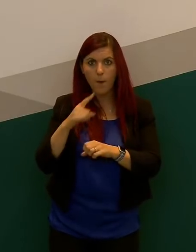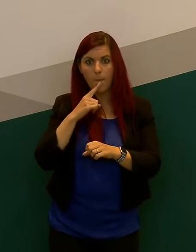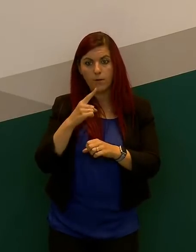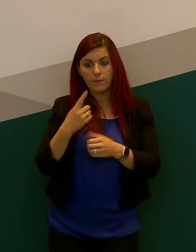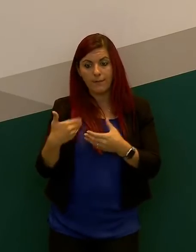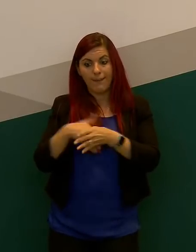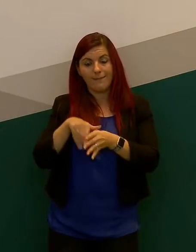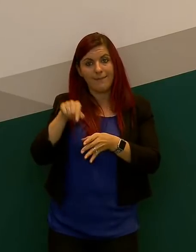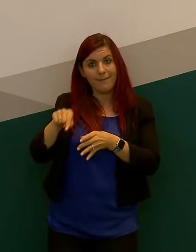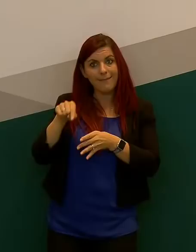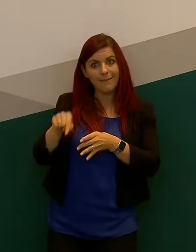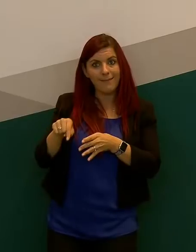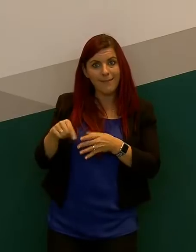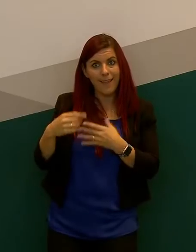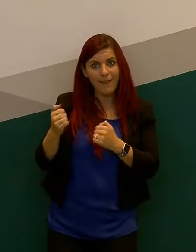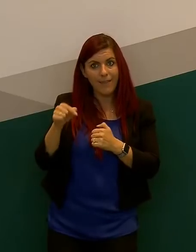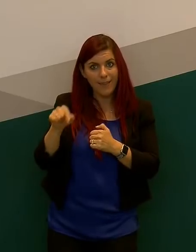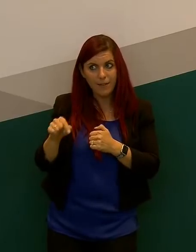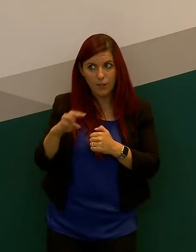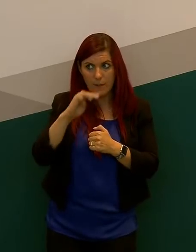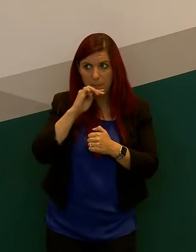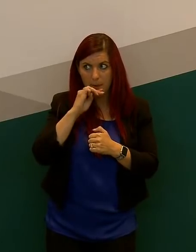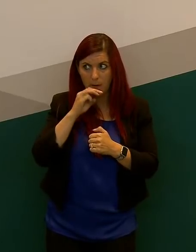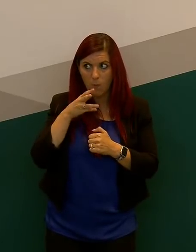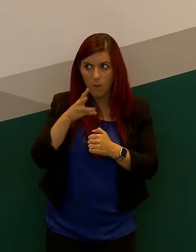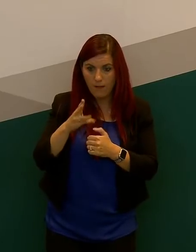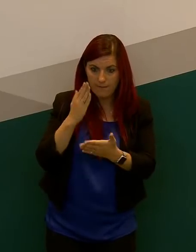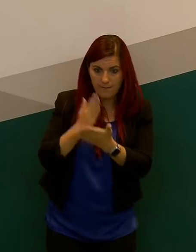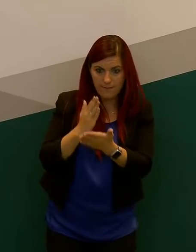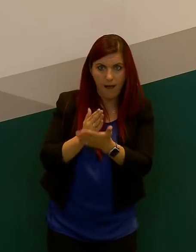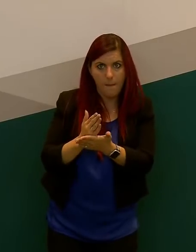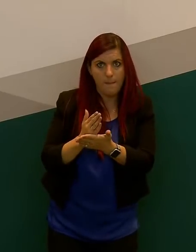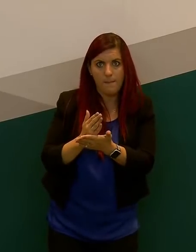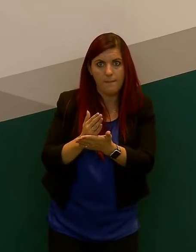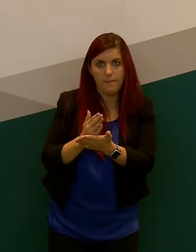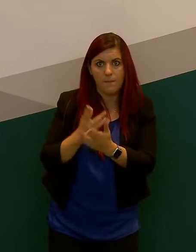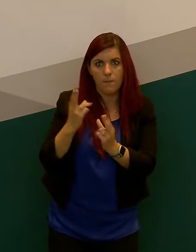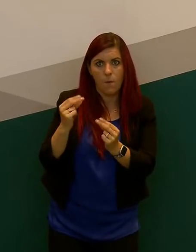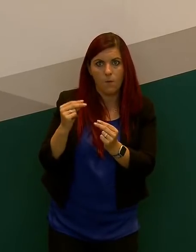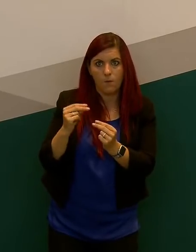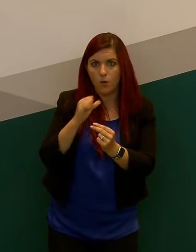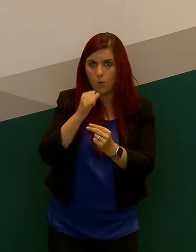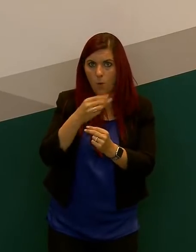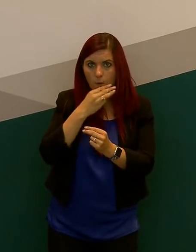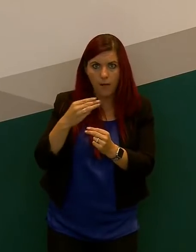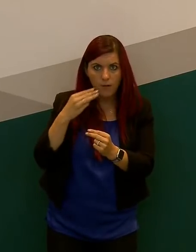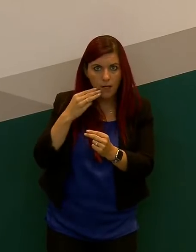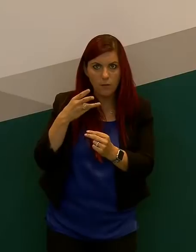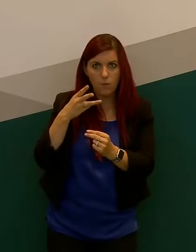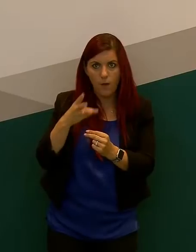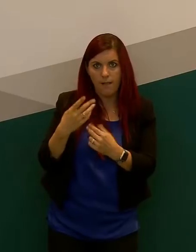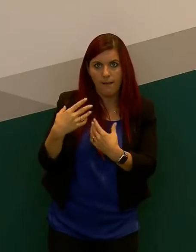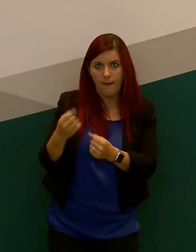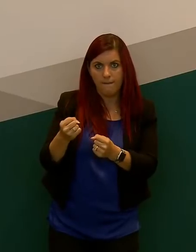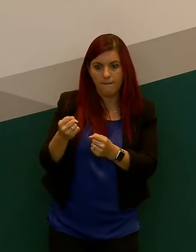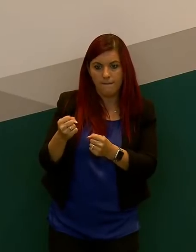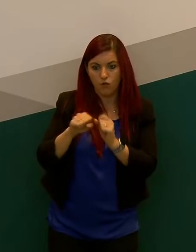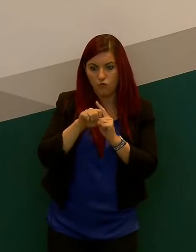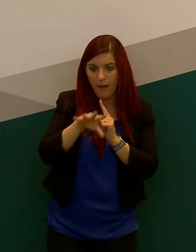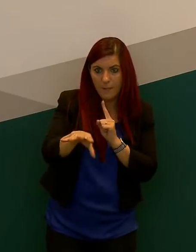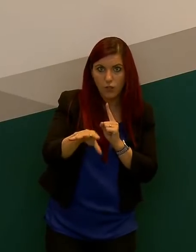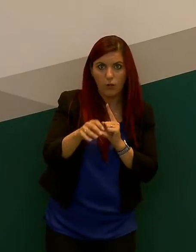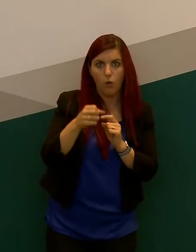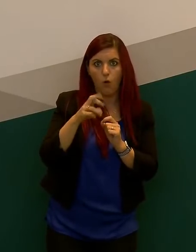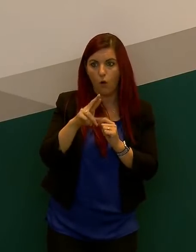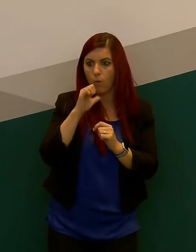itself, having that is not necessarily going to prevent. It is not a guarantee that you're not going to have transmission of infection or infection